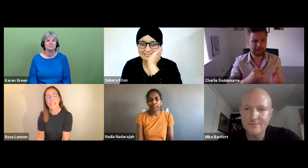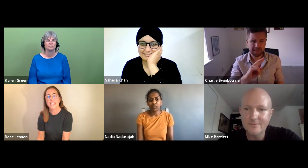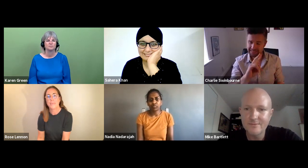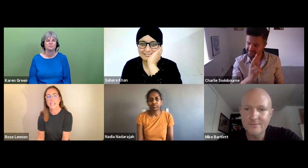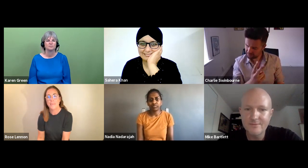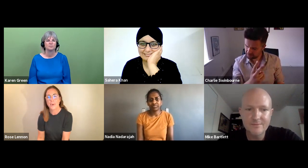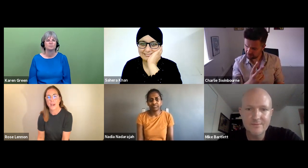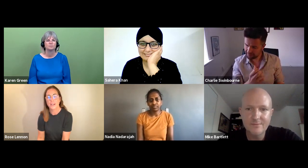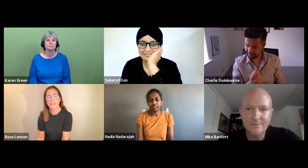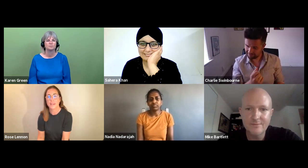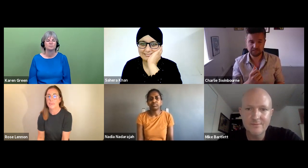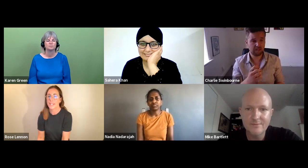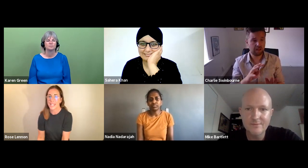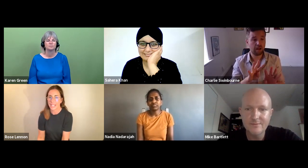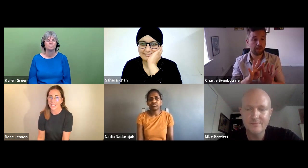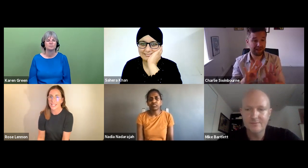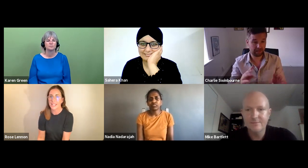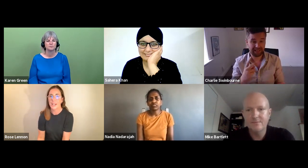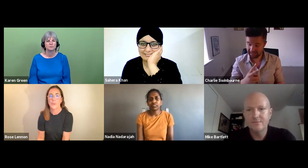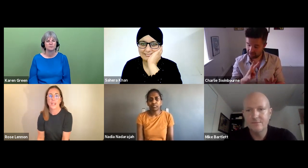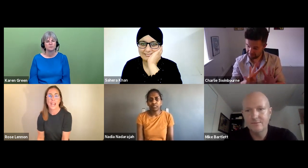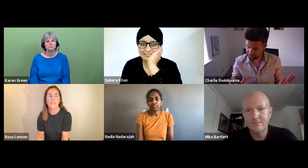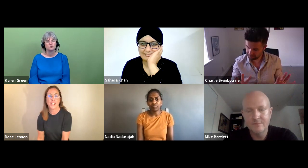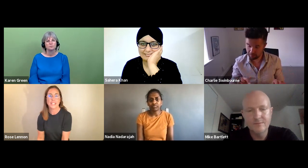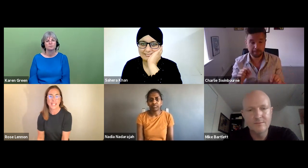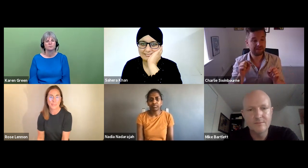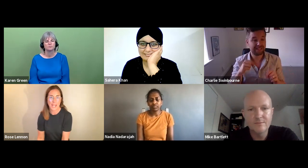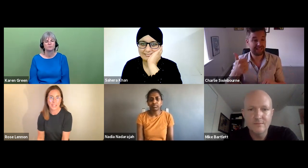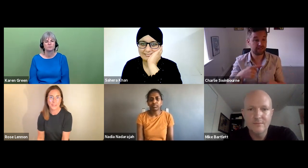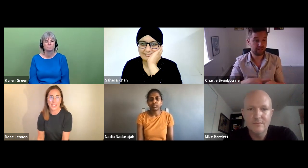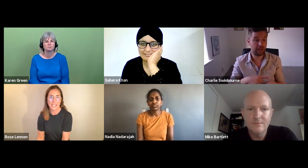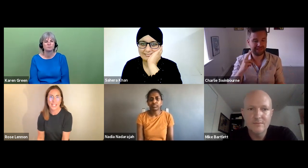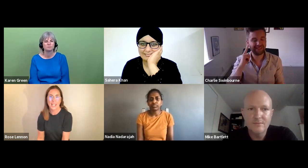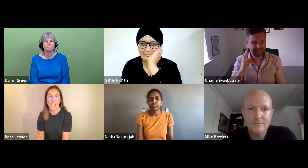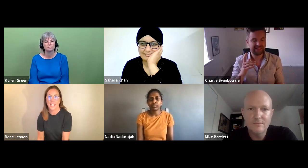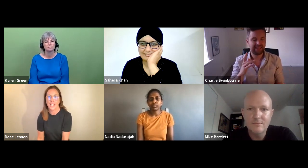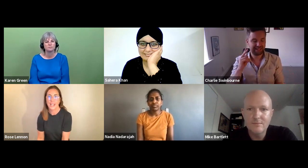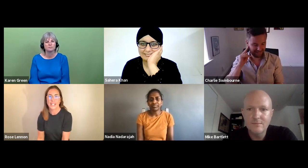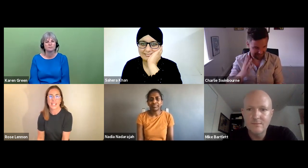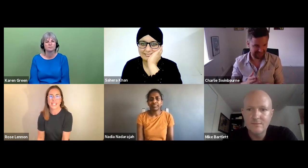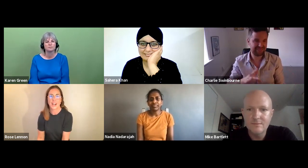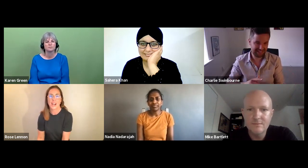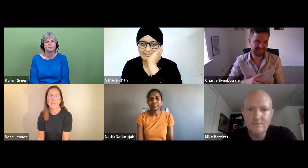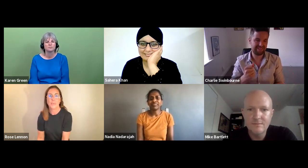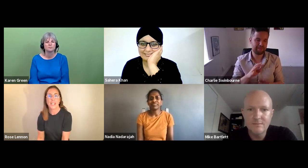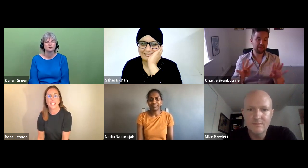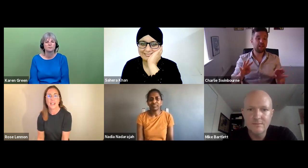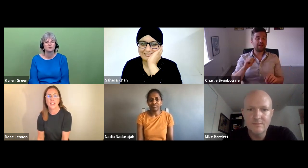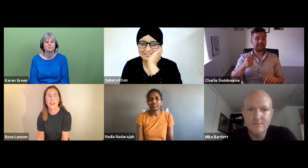in September the 2nd, we have our next panel event. Next time we